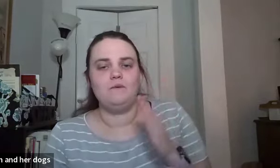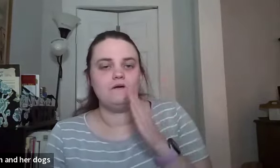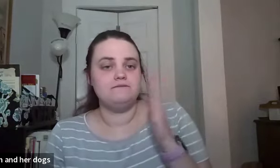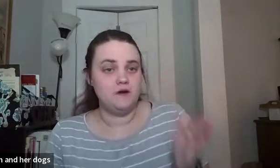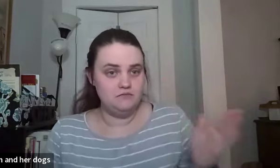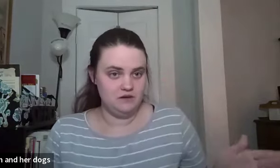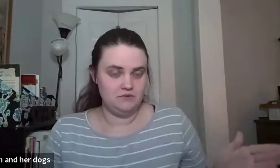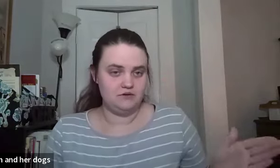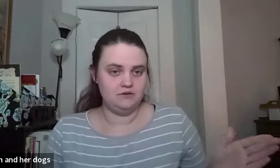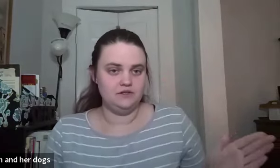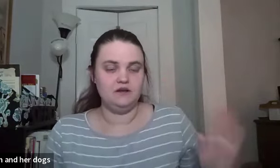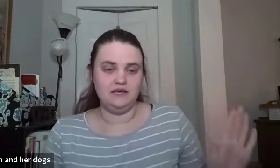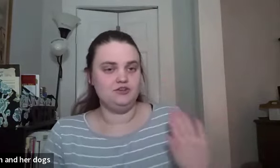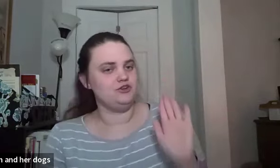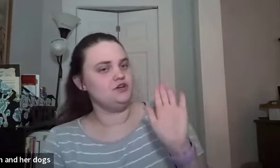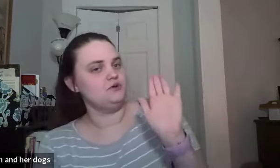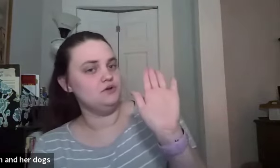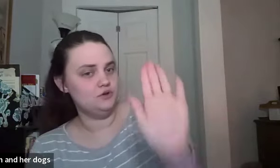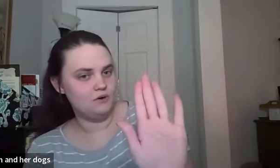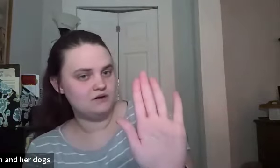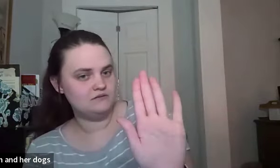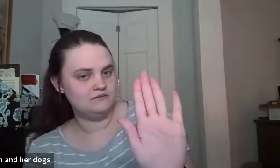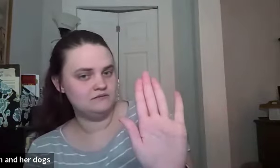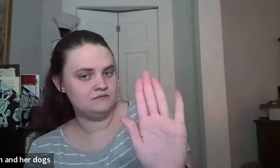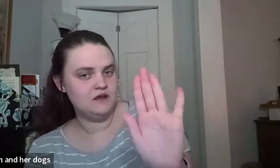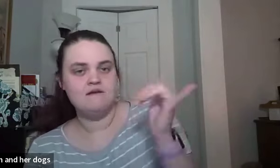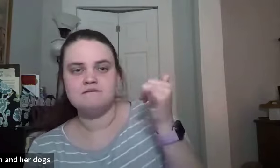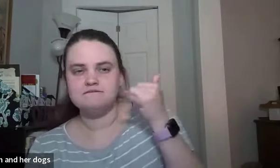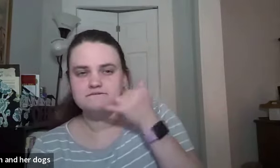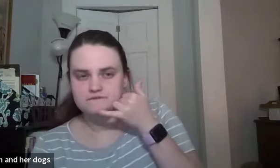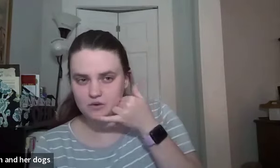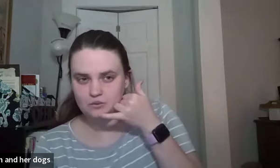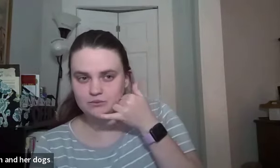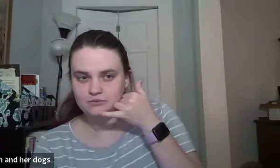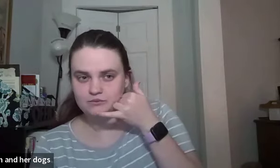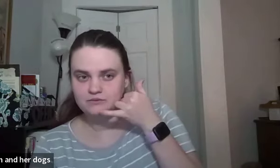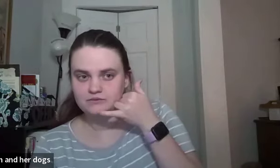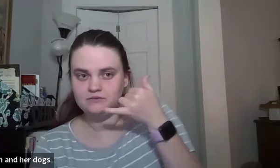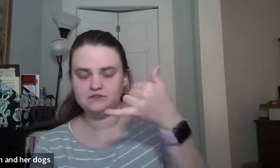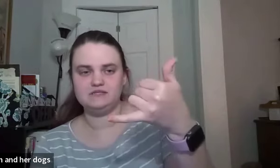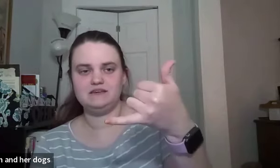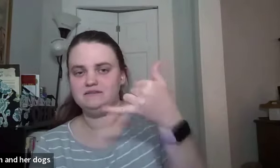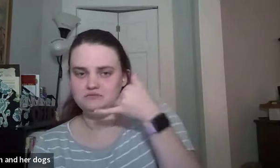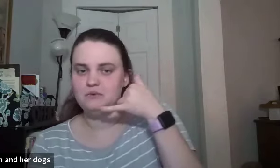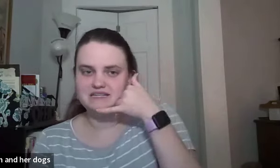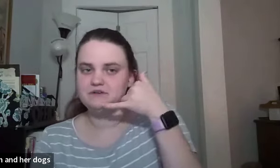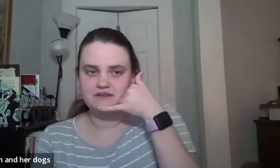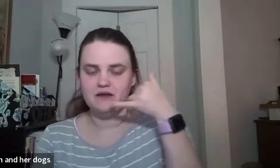For phone number, again, you're going to go your phone. So it's like what we typically,